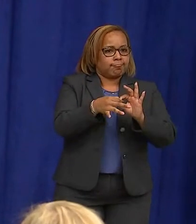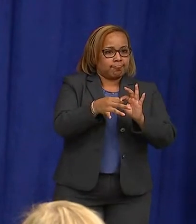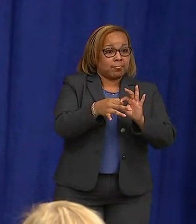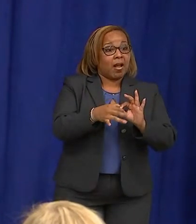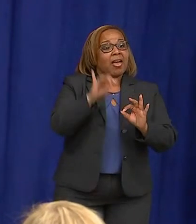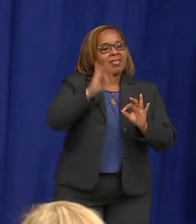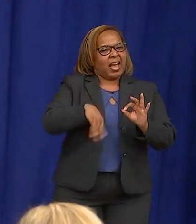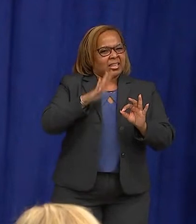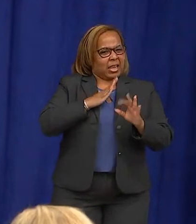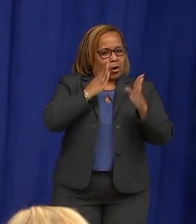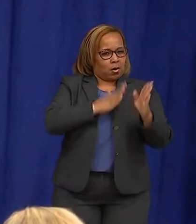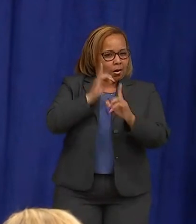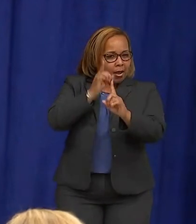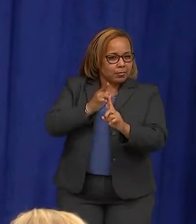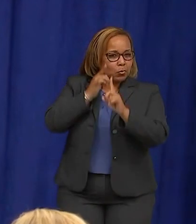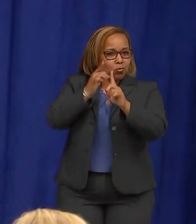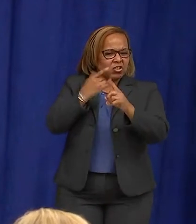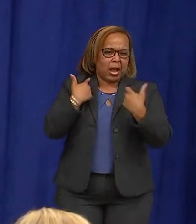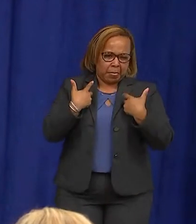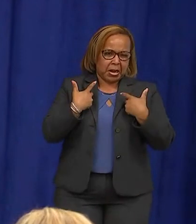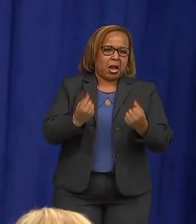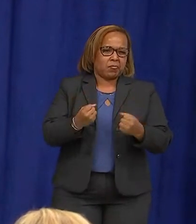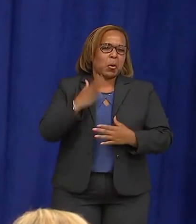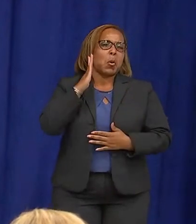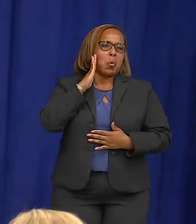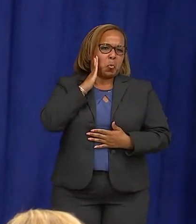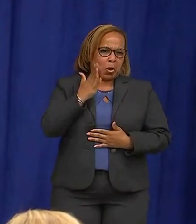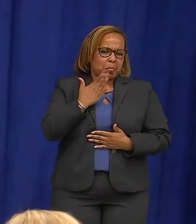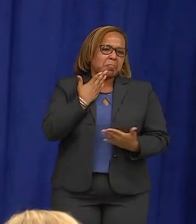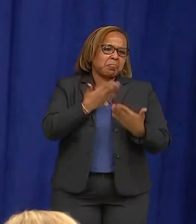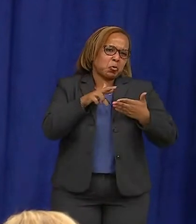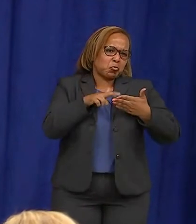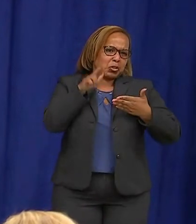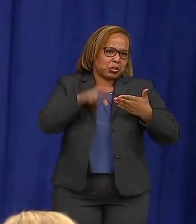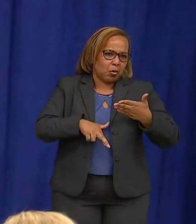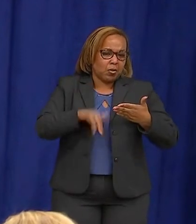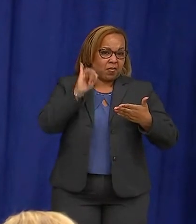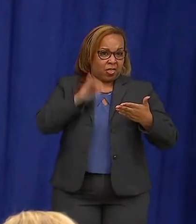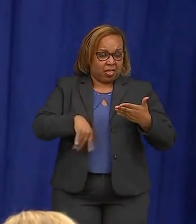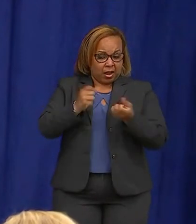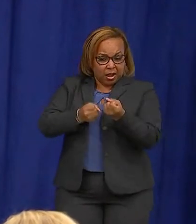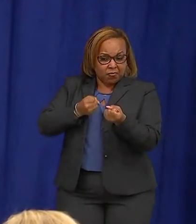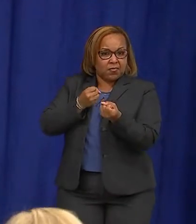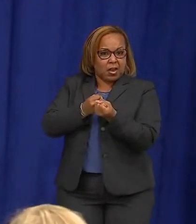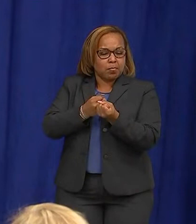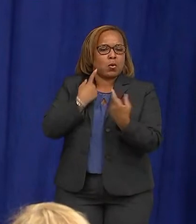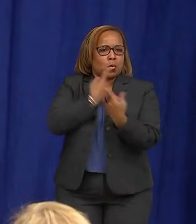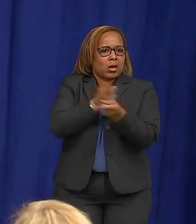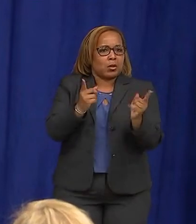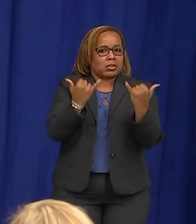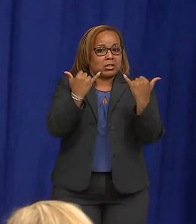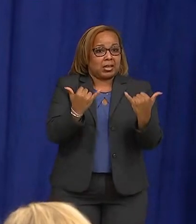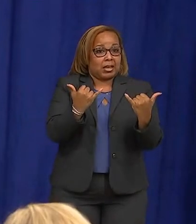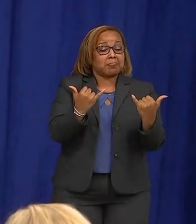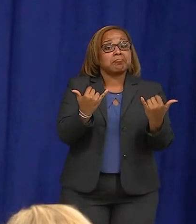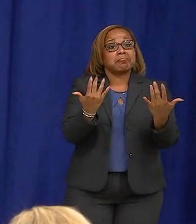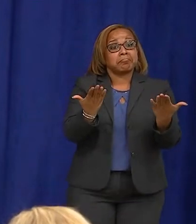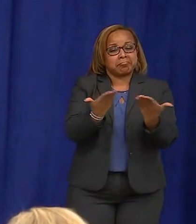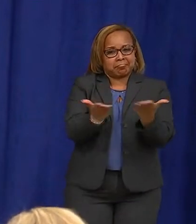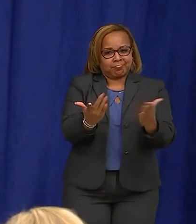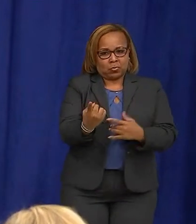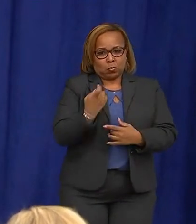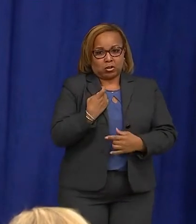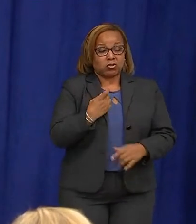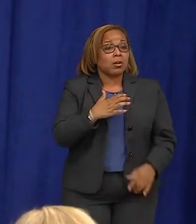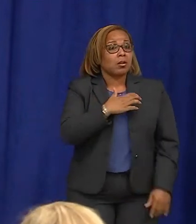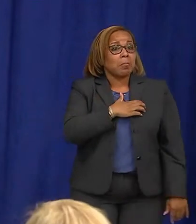our aspiration, and I'm confident will be a big result of the investment that we are announcing today. And with that, I'm happy to take your